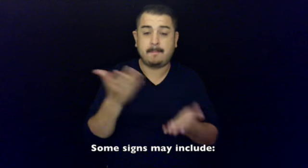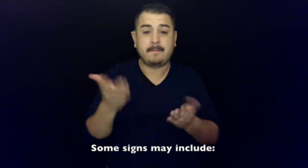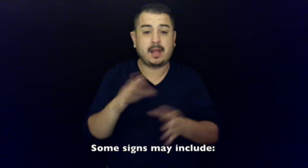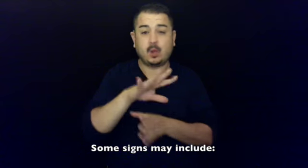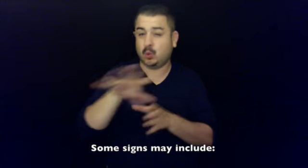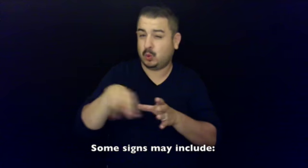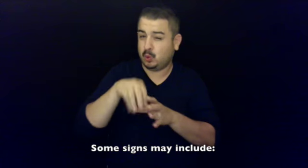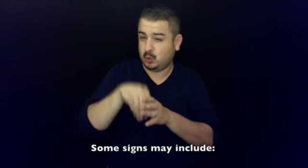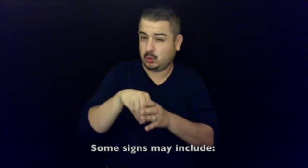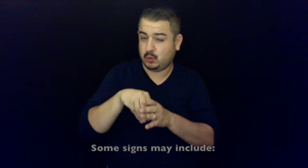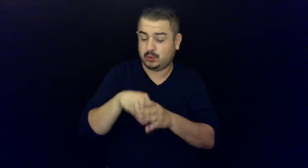Some signs may include